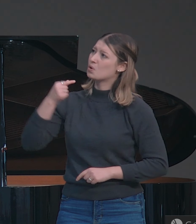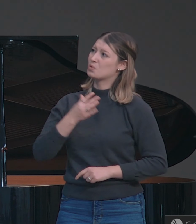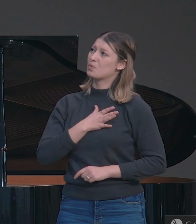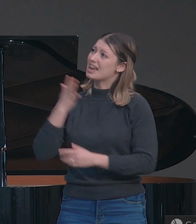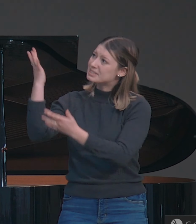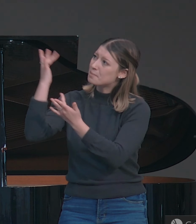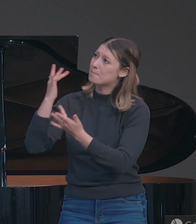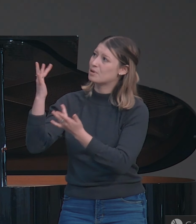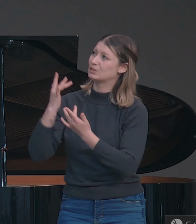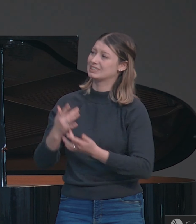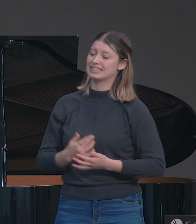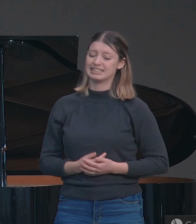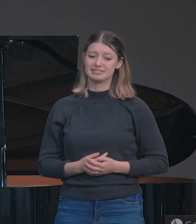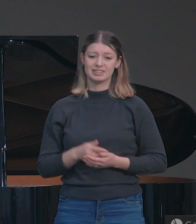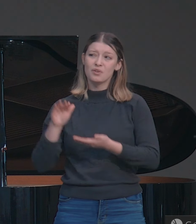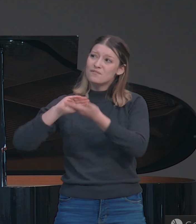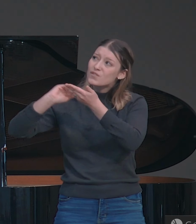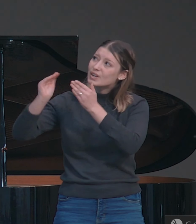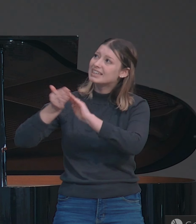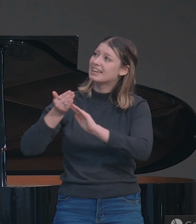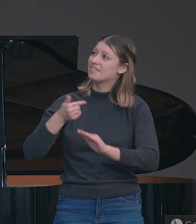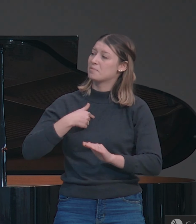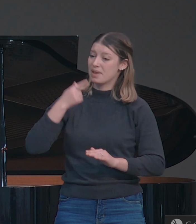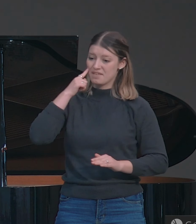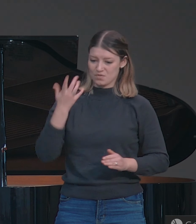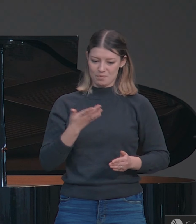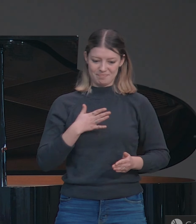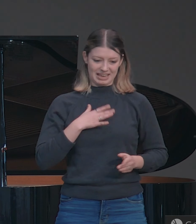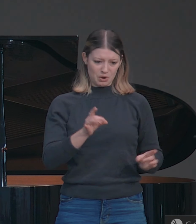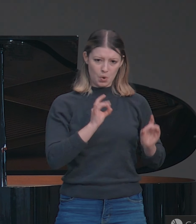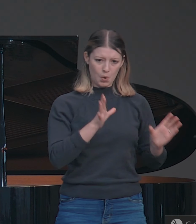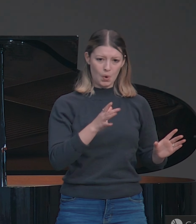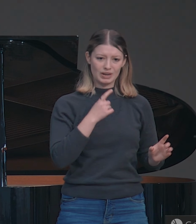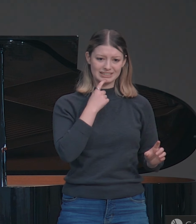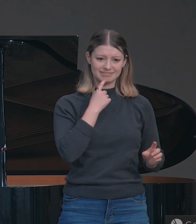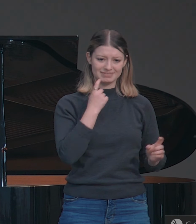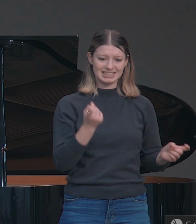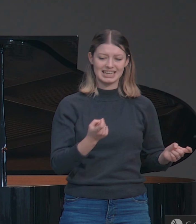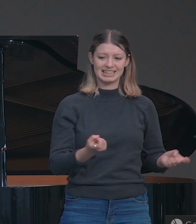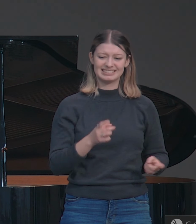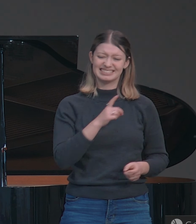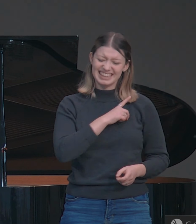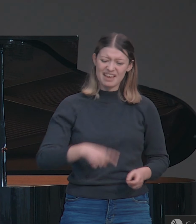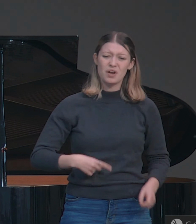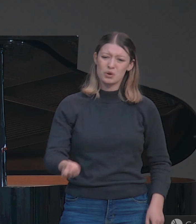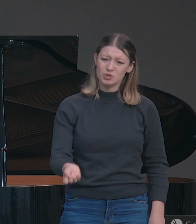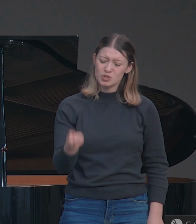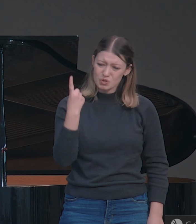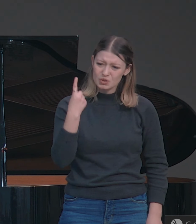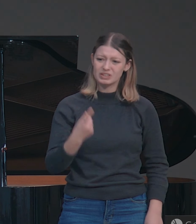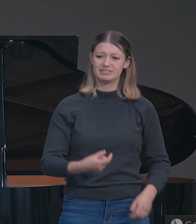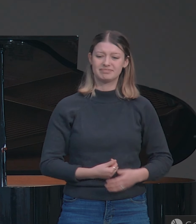the mercy of God to forgive me for what I have done. David understood.